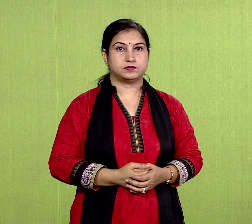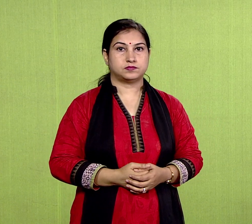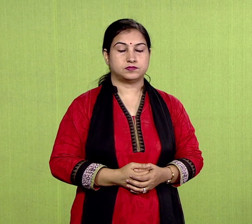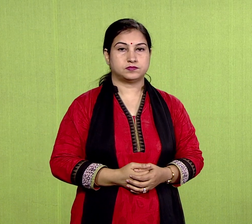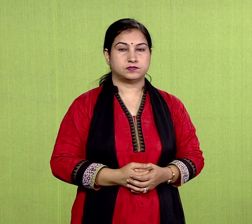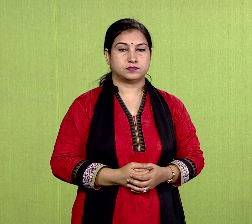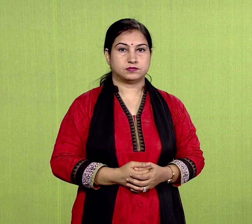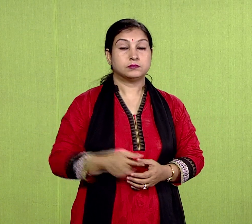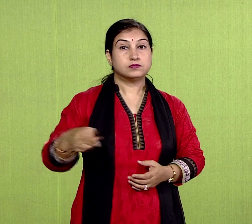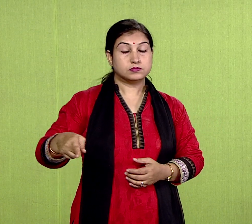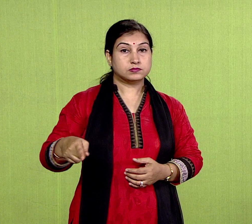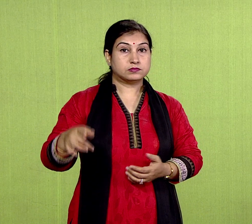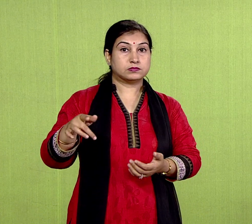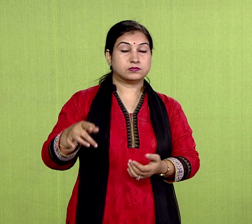In Jainism,